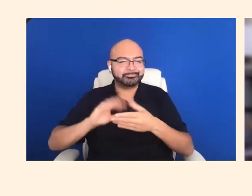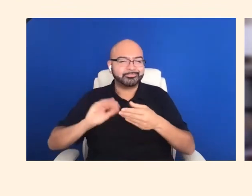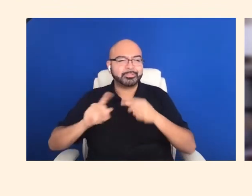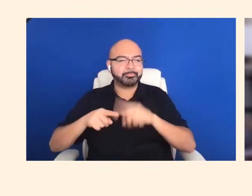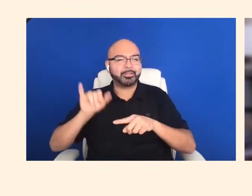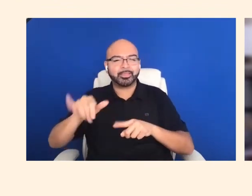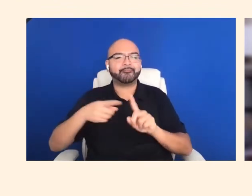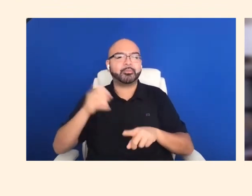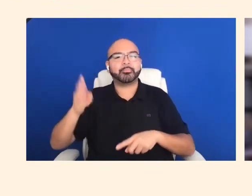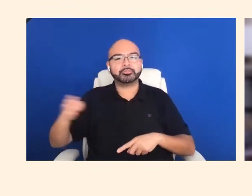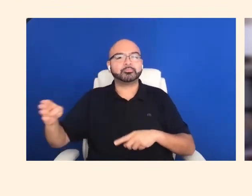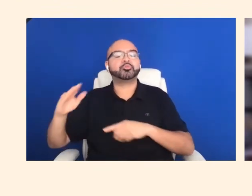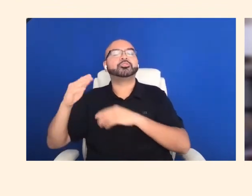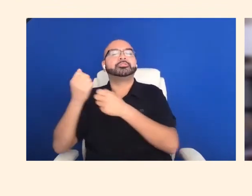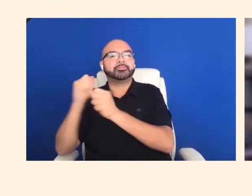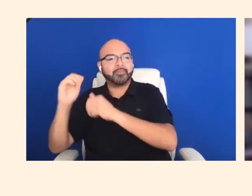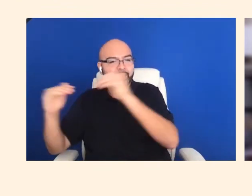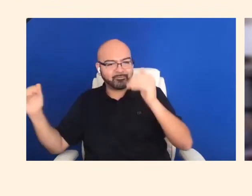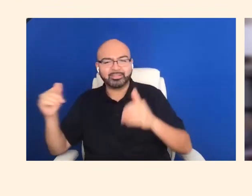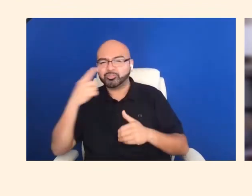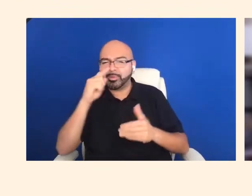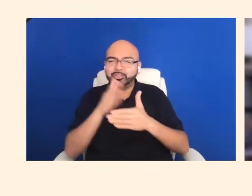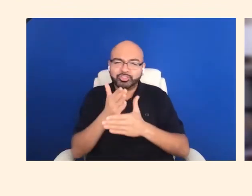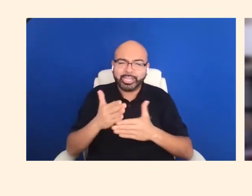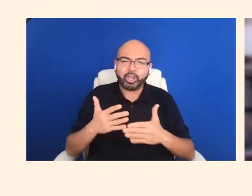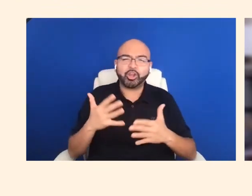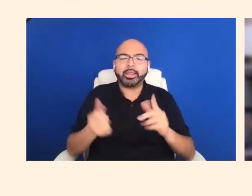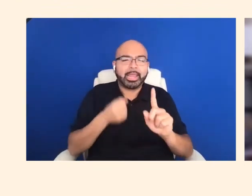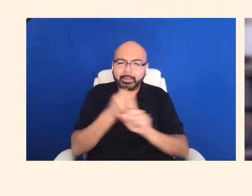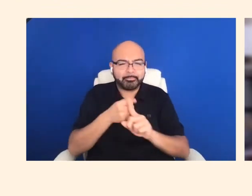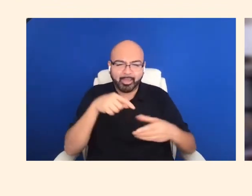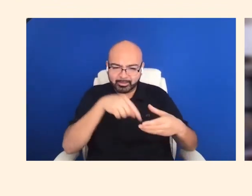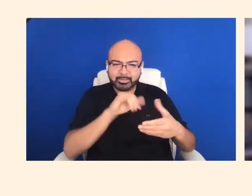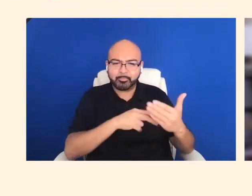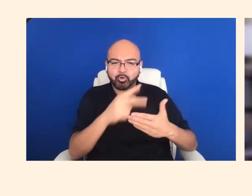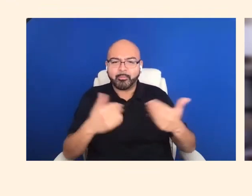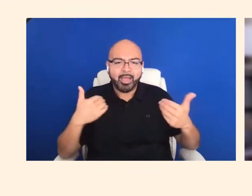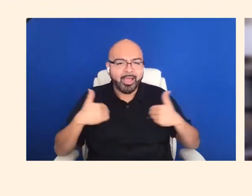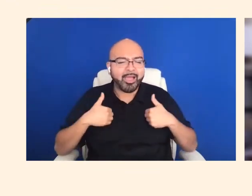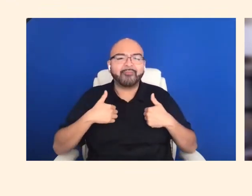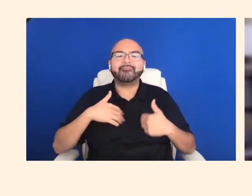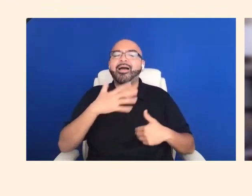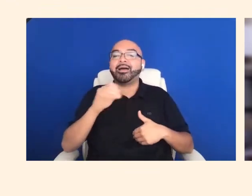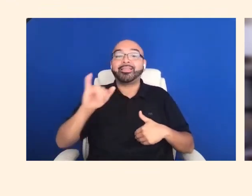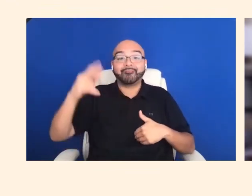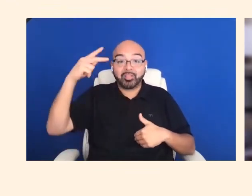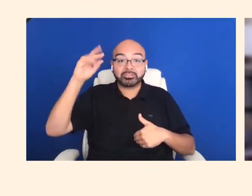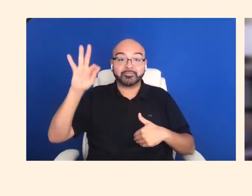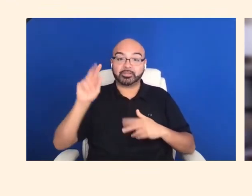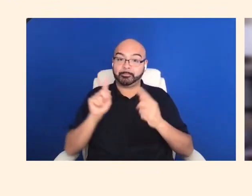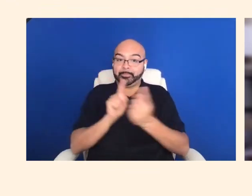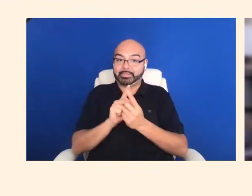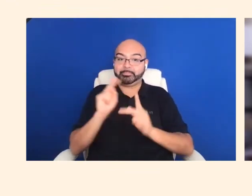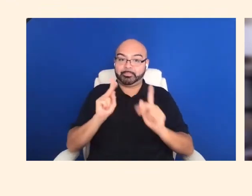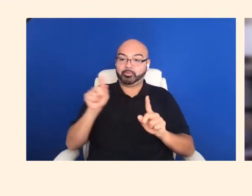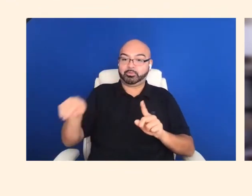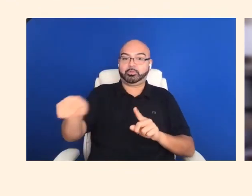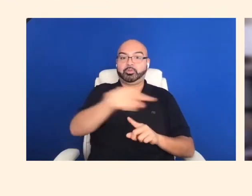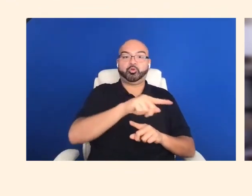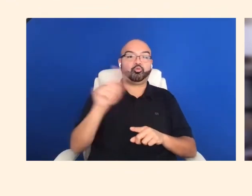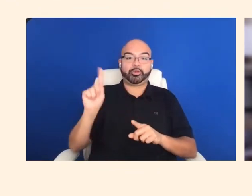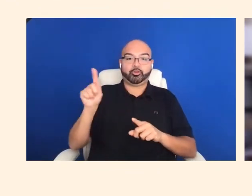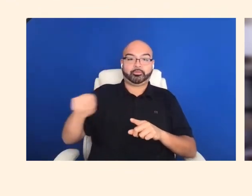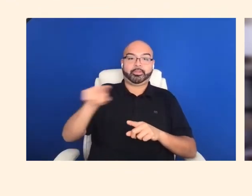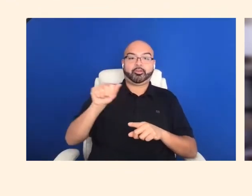has had and why the philosophy of meeting people where they are at is so powerful, especially when we're talking